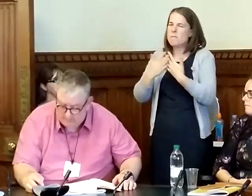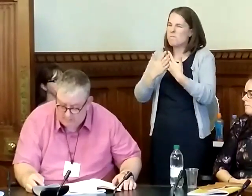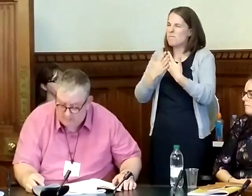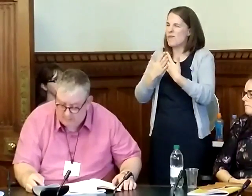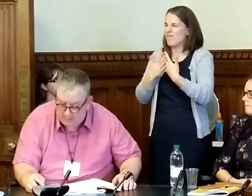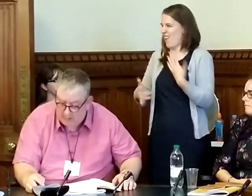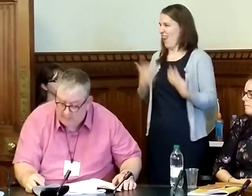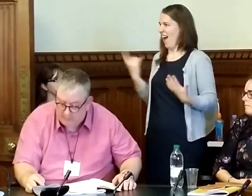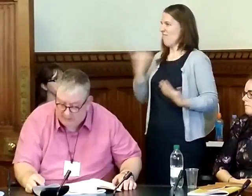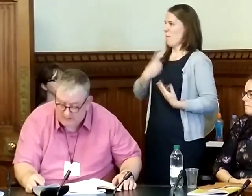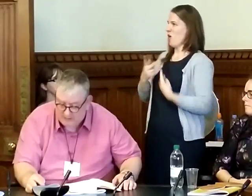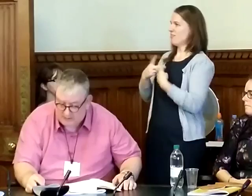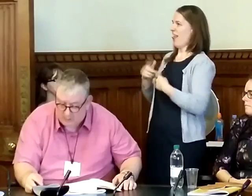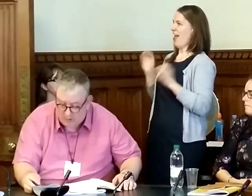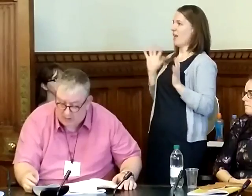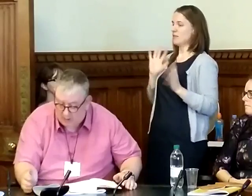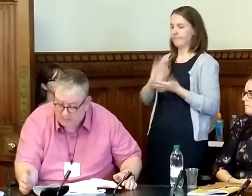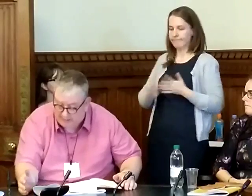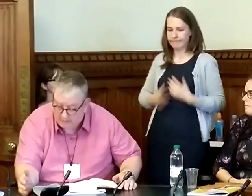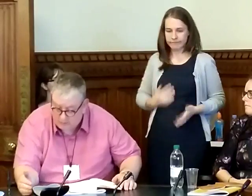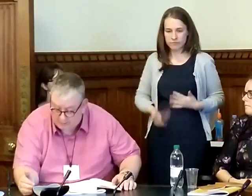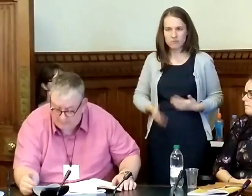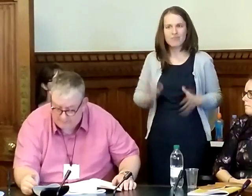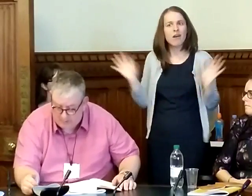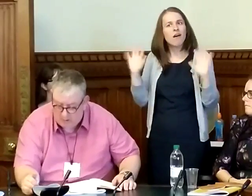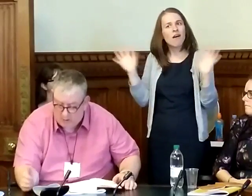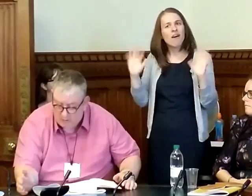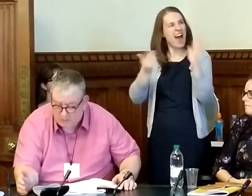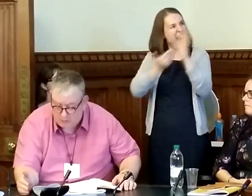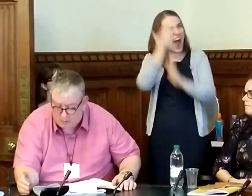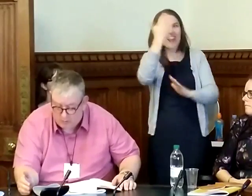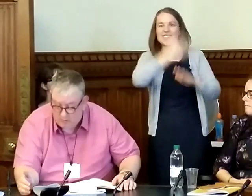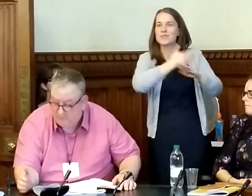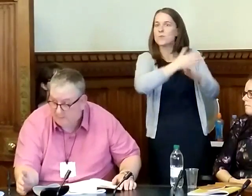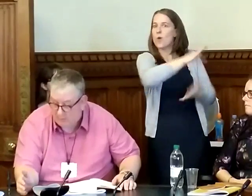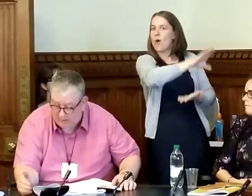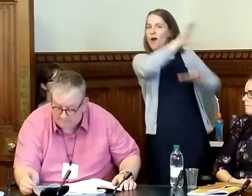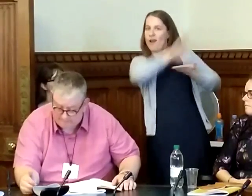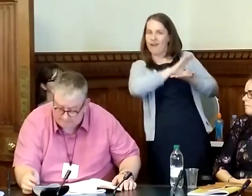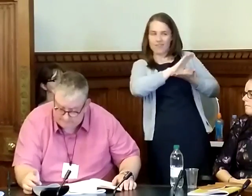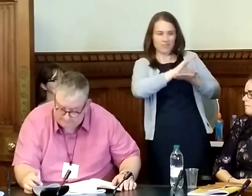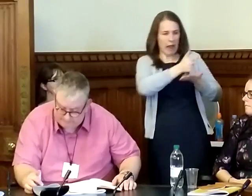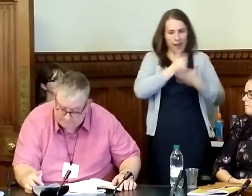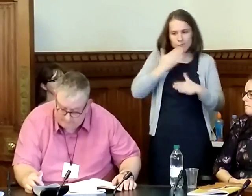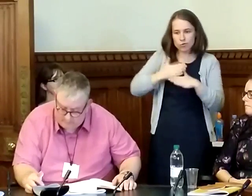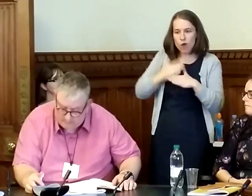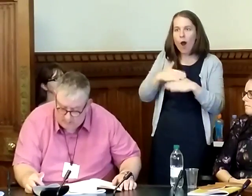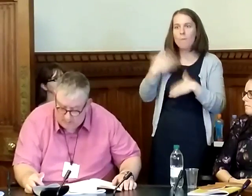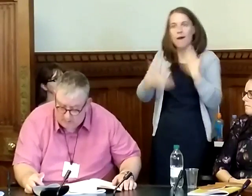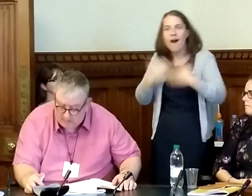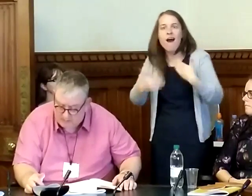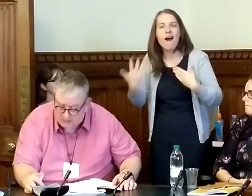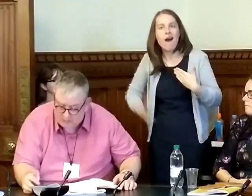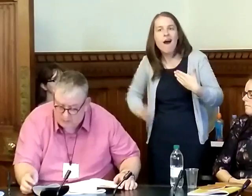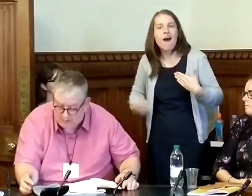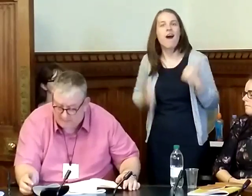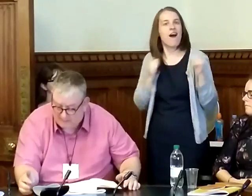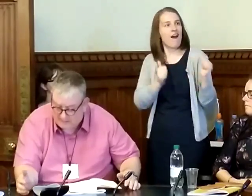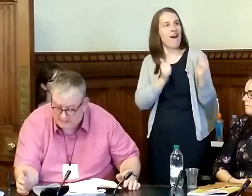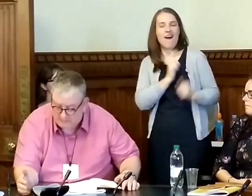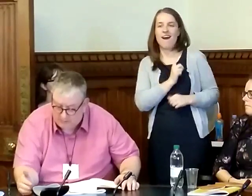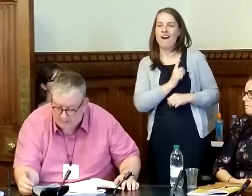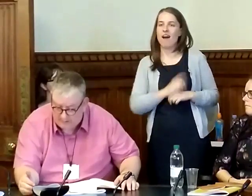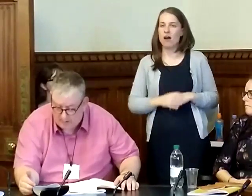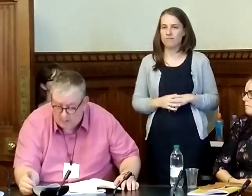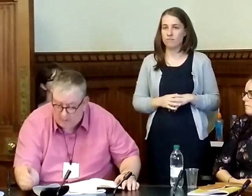care. To have access to work, I hold down a job, earn some corn, and pay my way. Thus, social